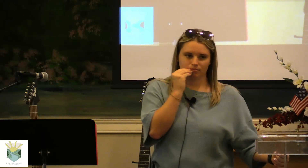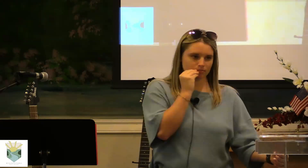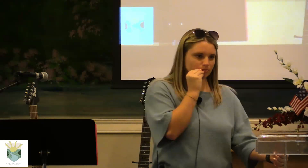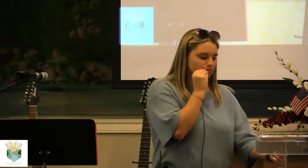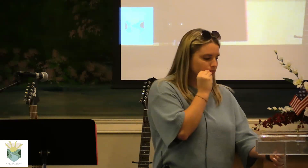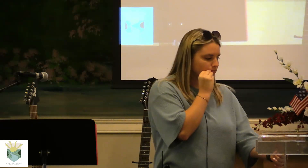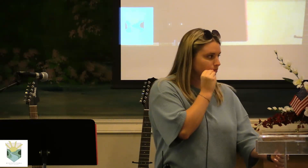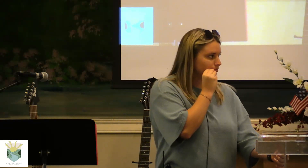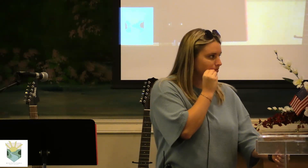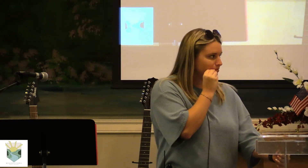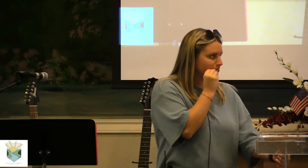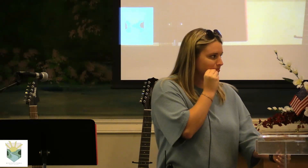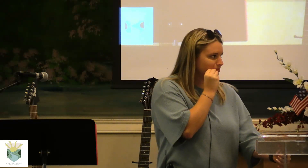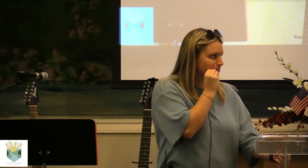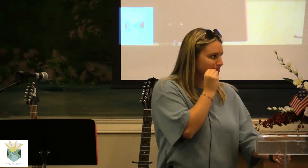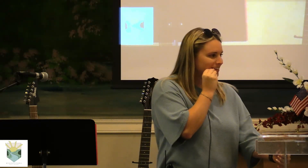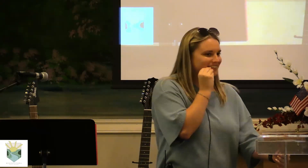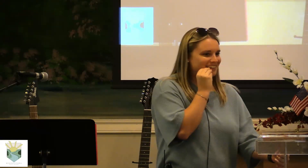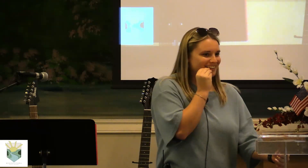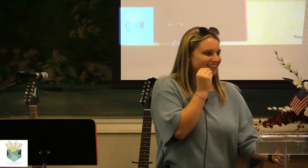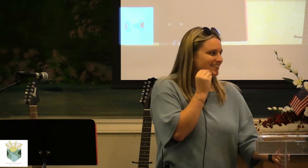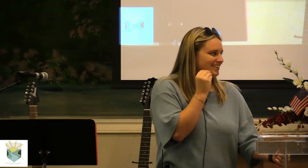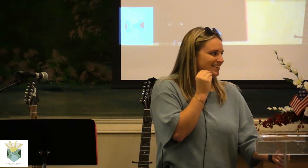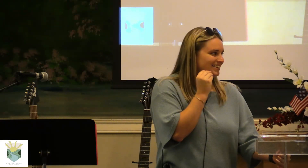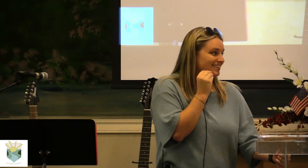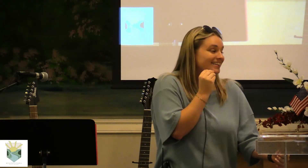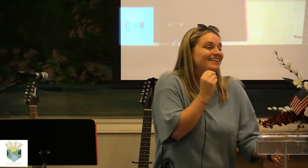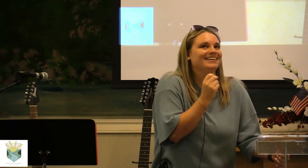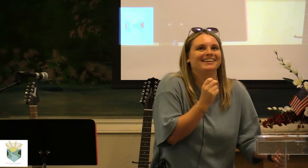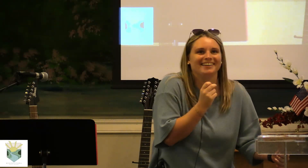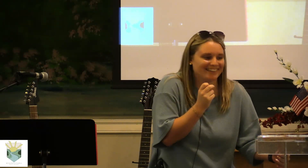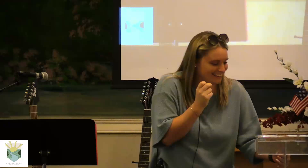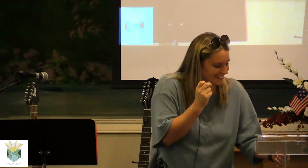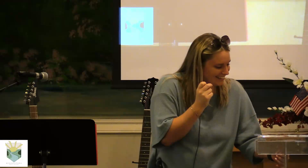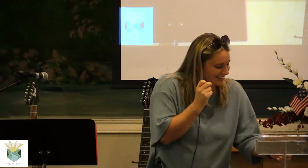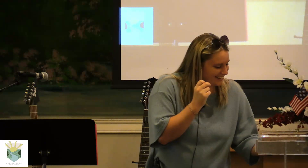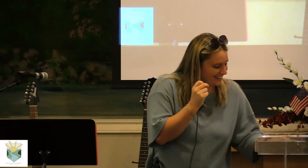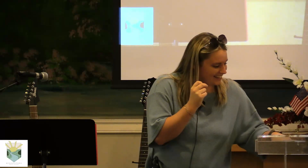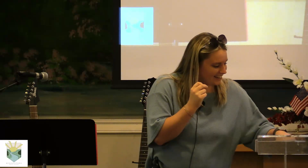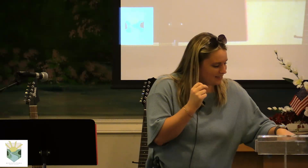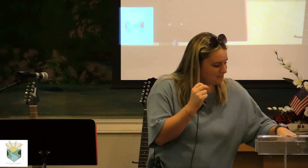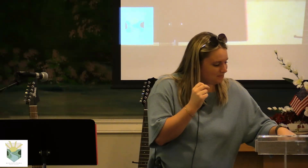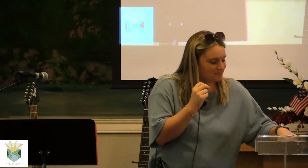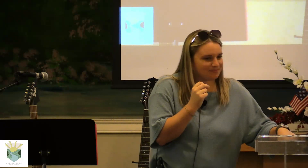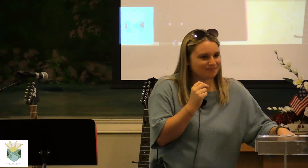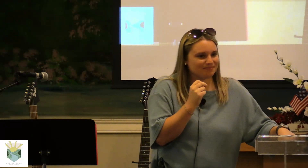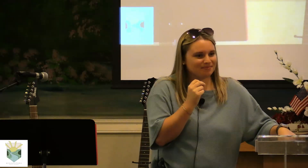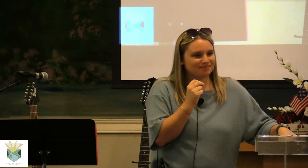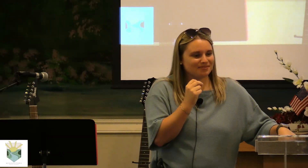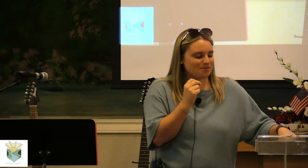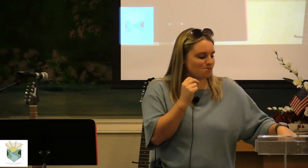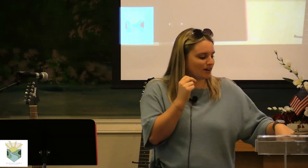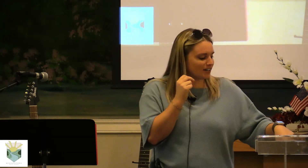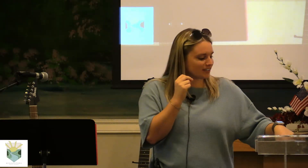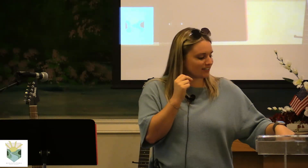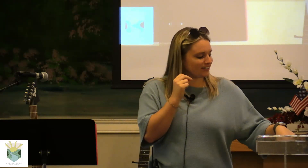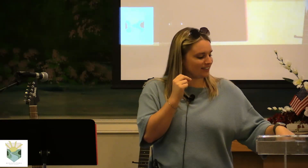He did it like just. Oh, did he? Yes. Work